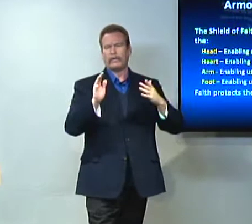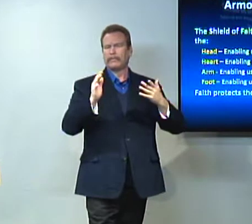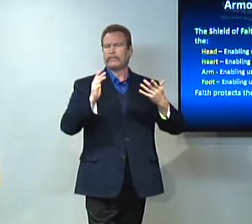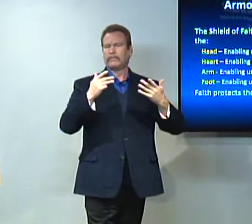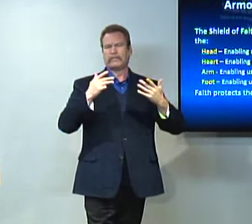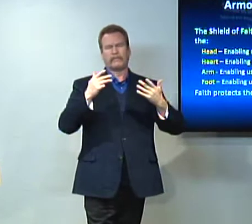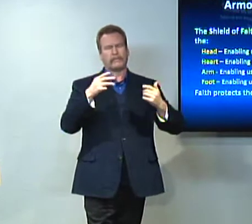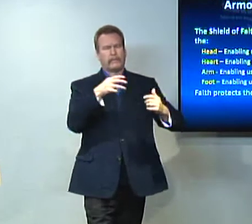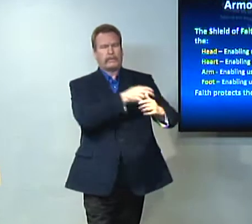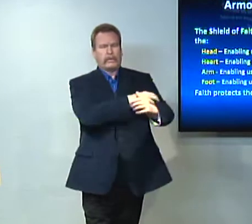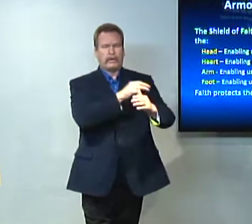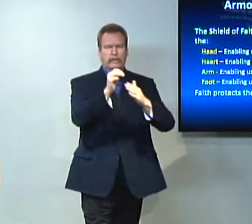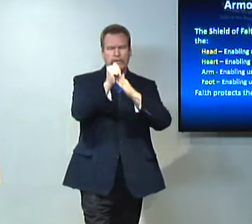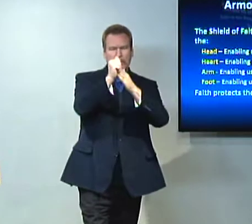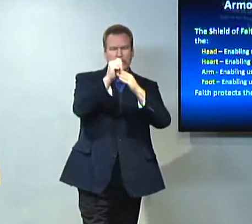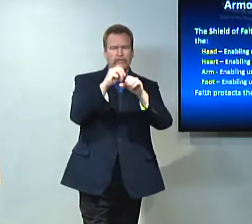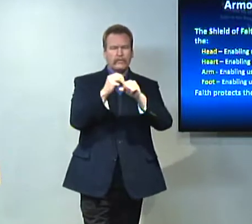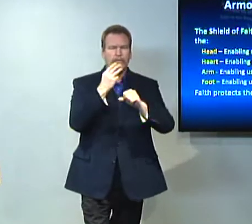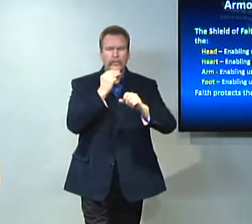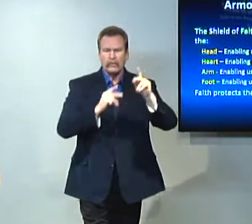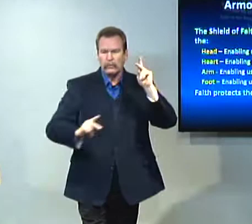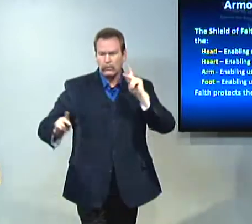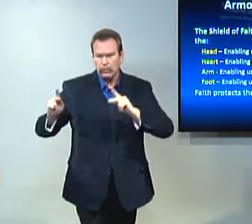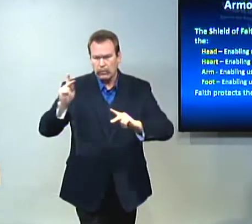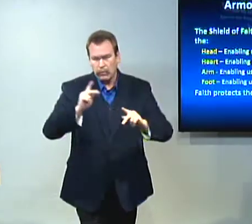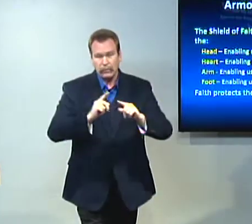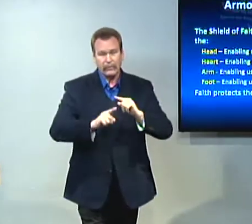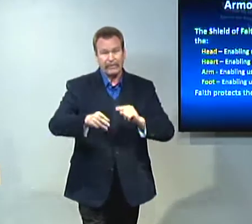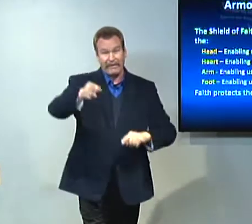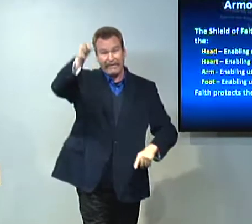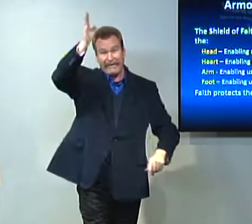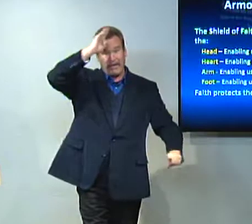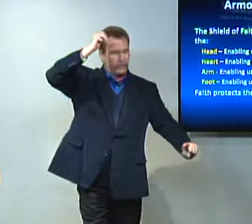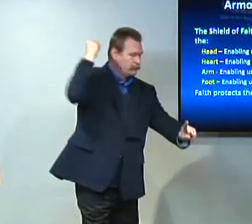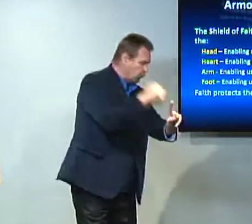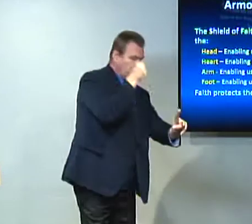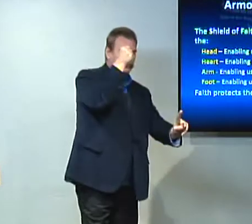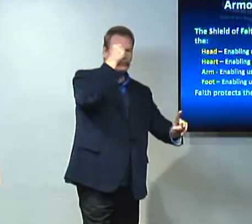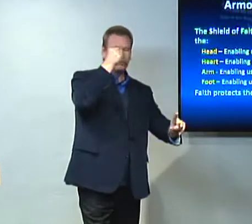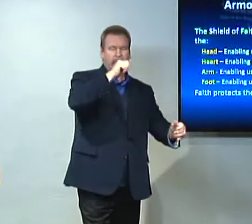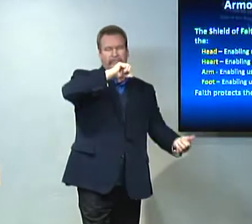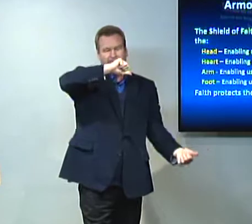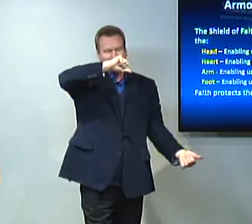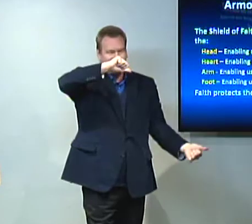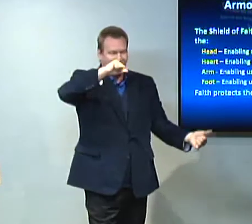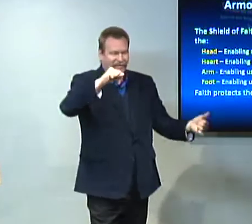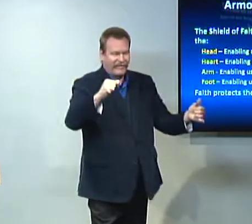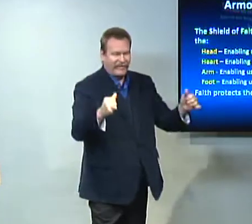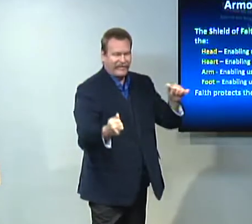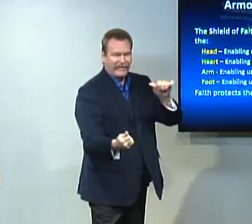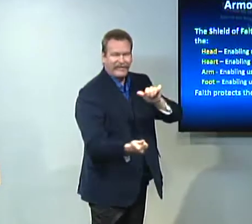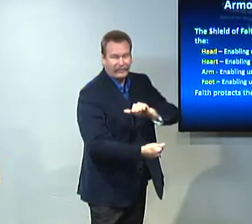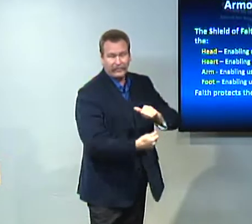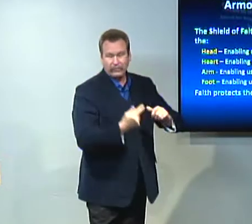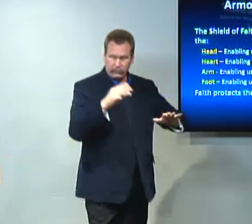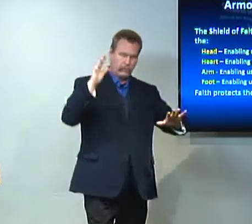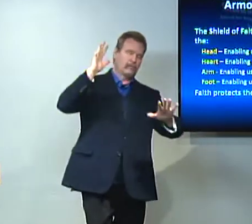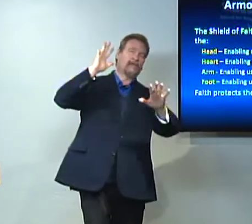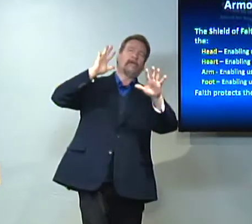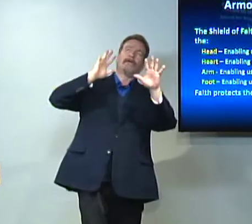Stephen, the first martyr. And we see how God